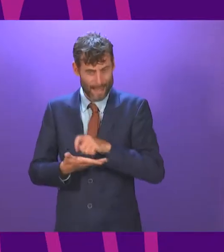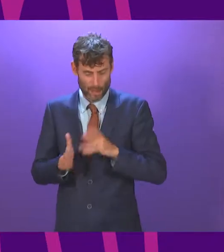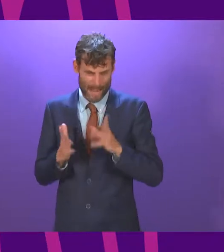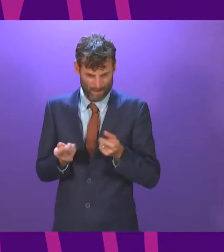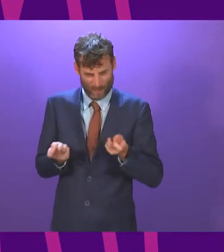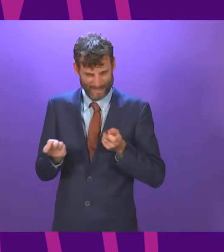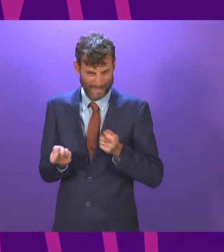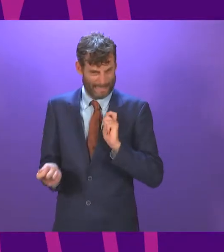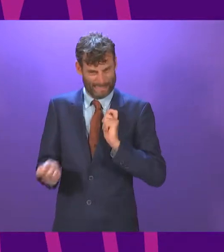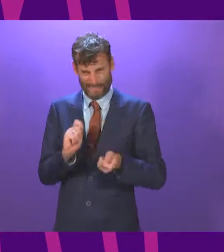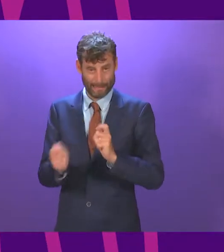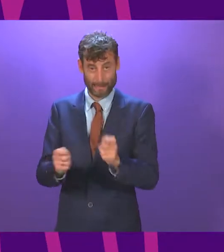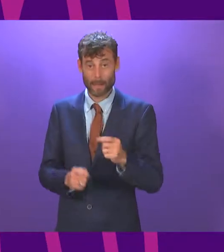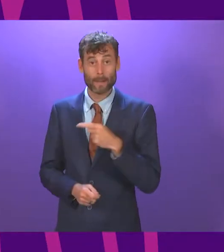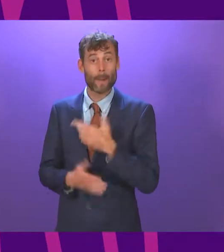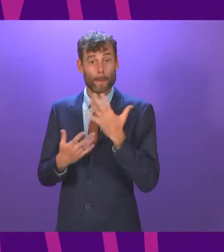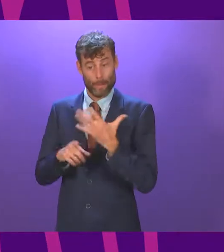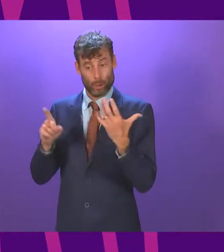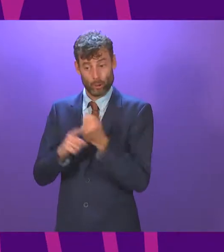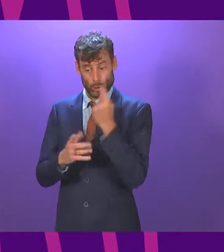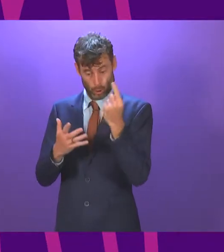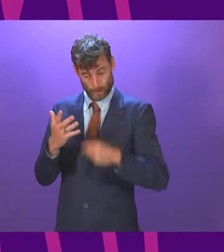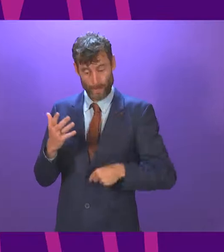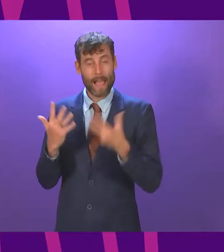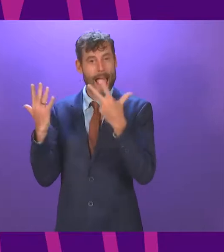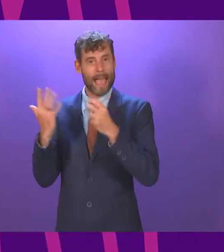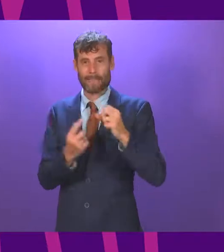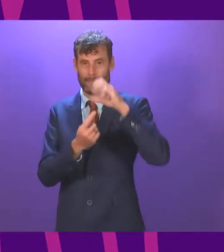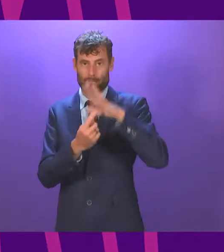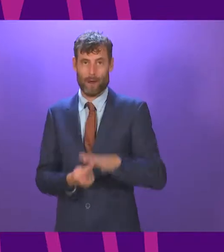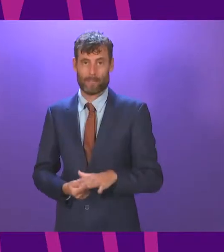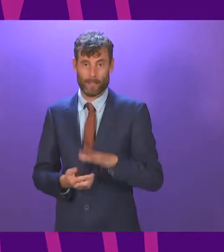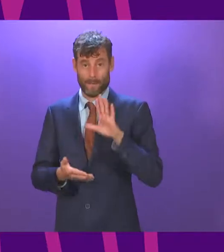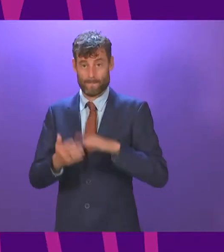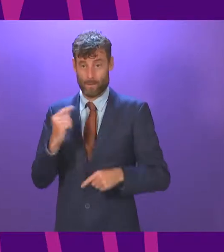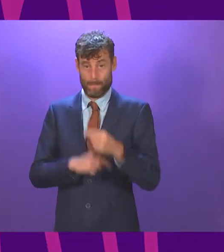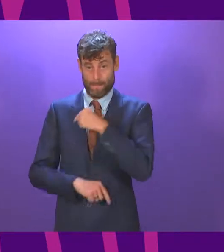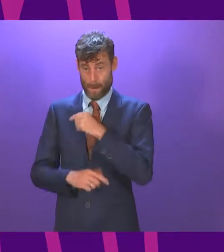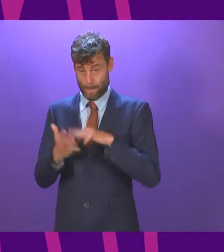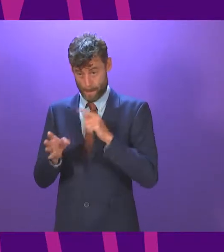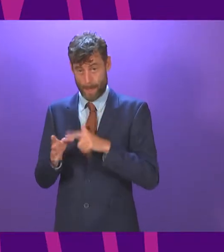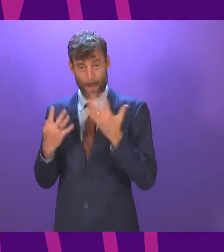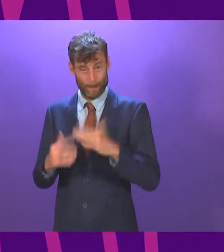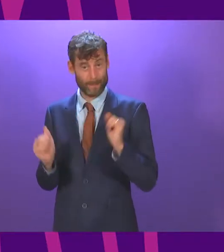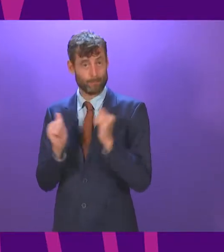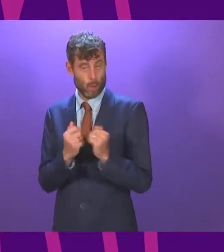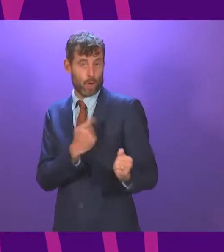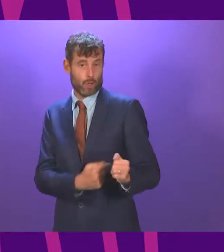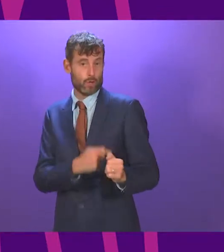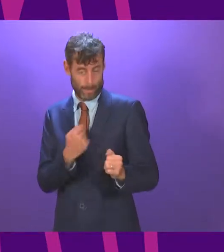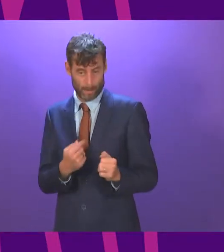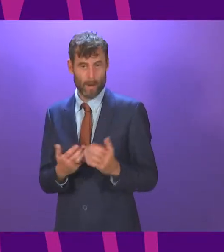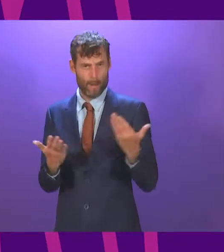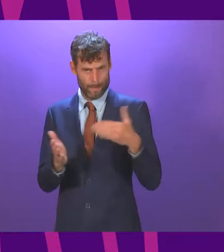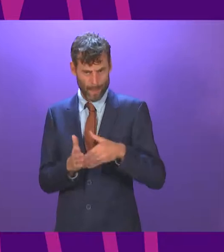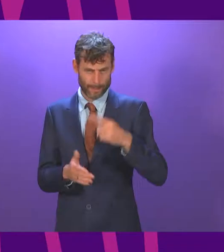the SNP have delivered 80 priorities set out by the First Minister in May in demonstrating the commitment to taking the action needed to